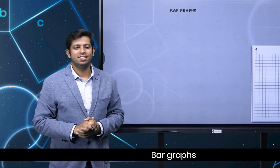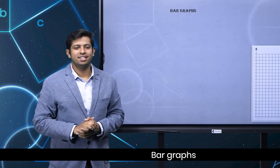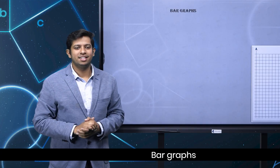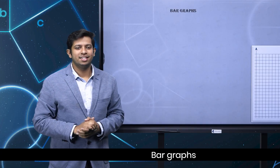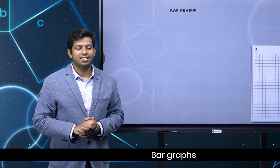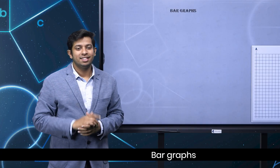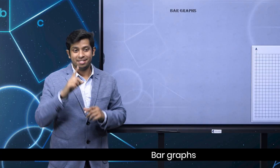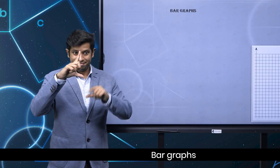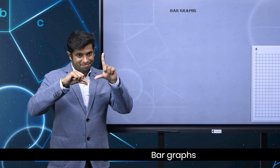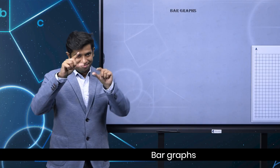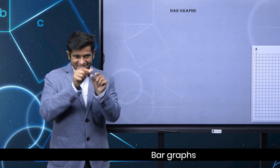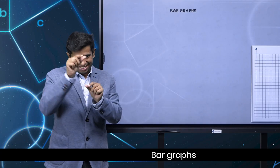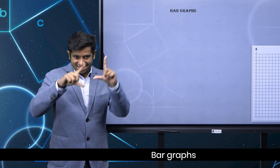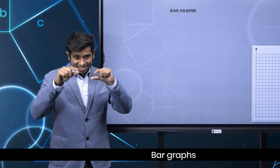Bar graphs.